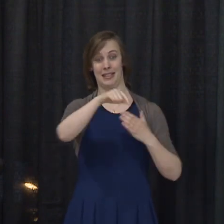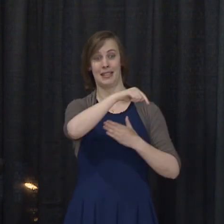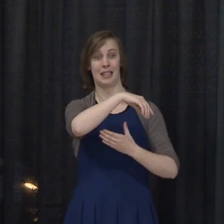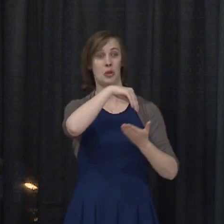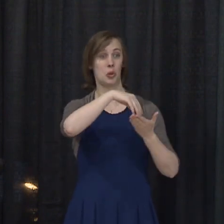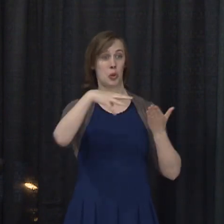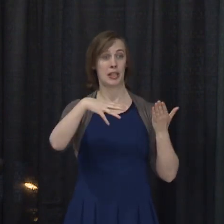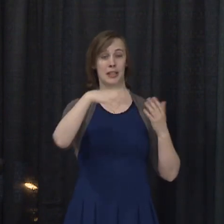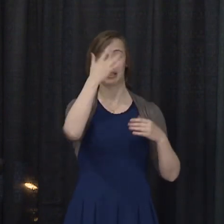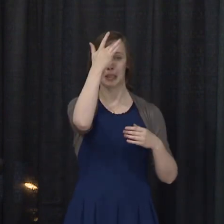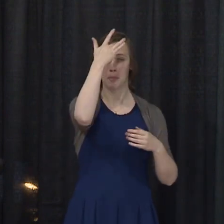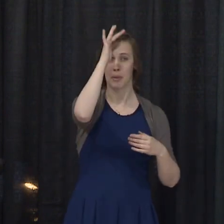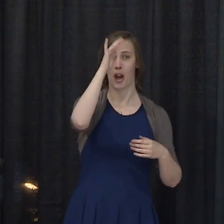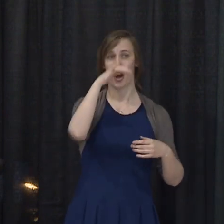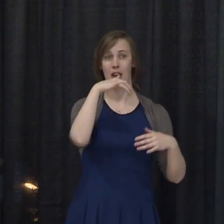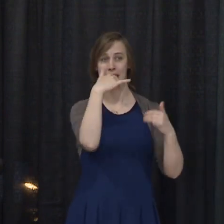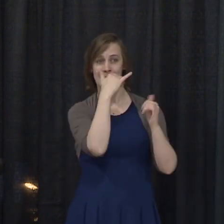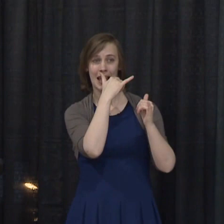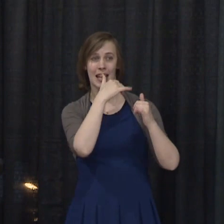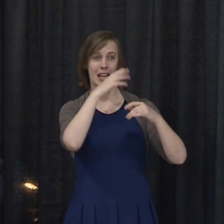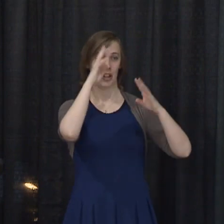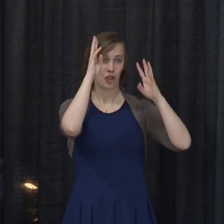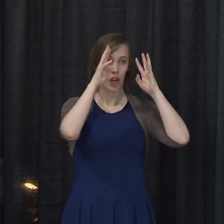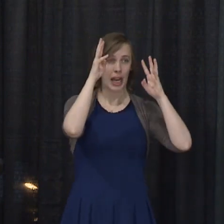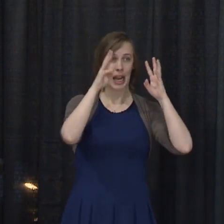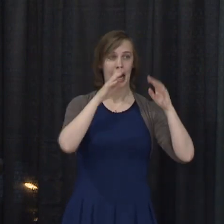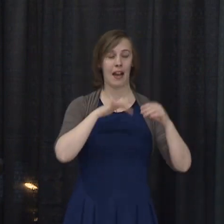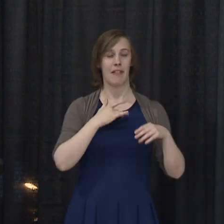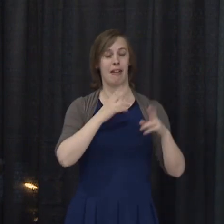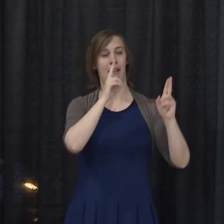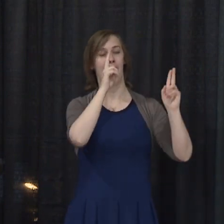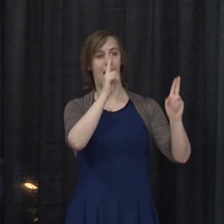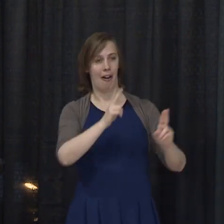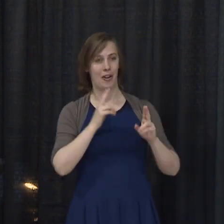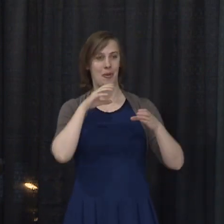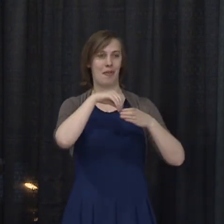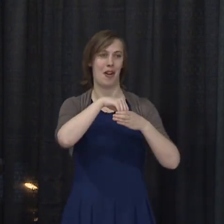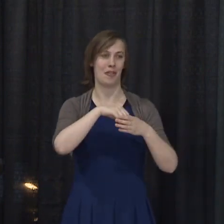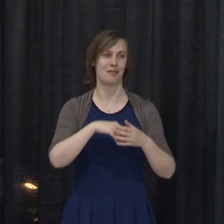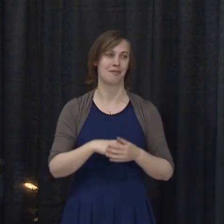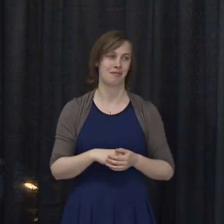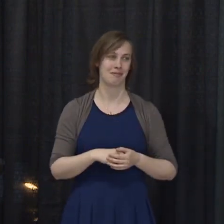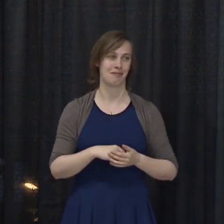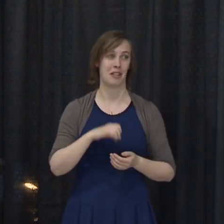know. I'm honored to have shared the lab with all of you. Jolene,